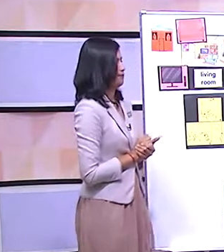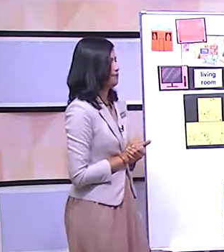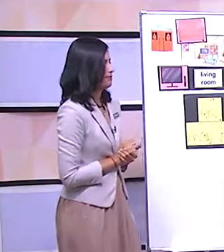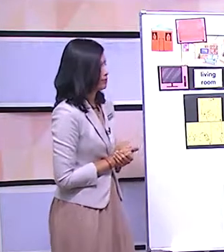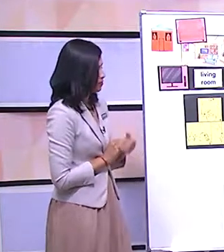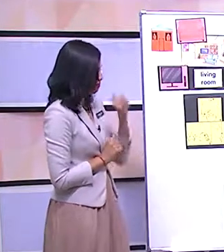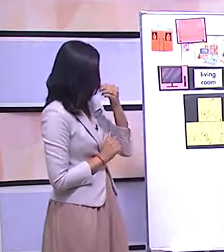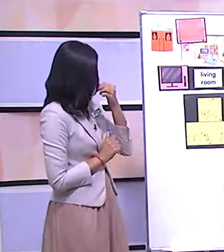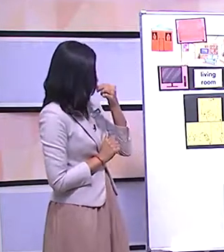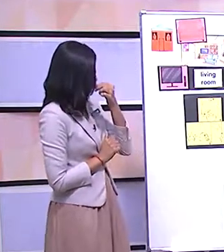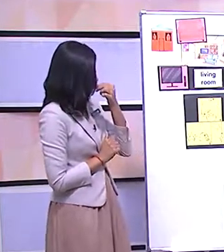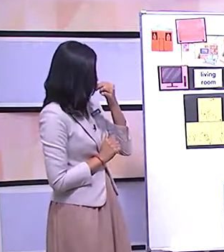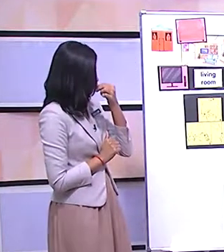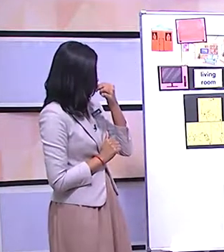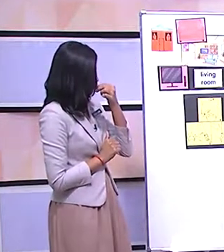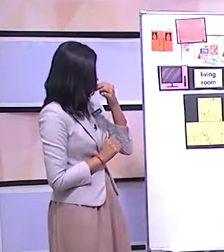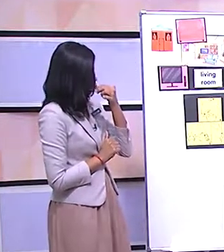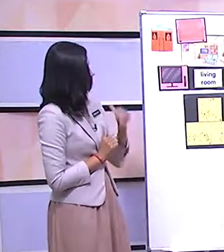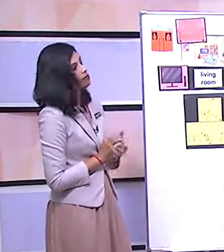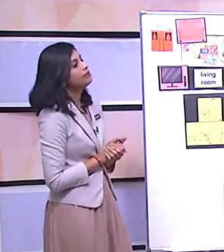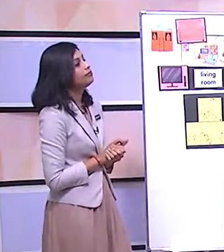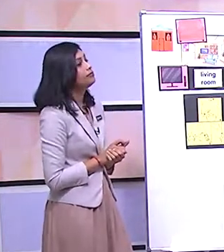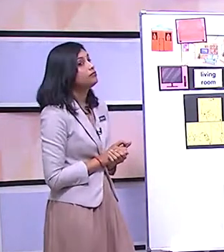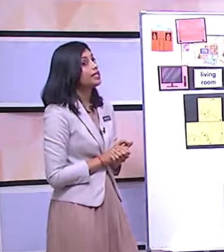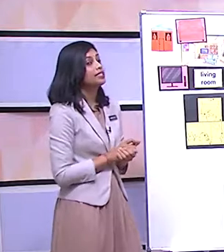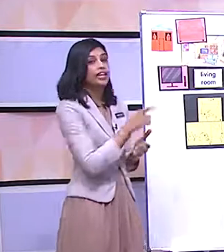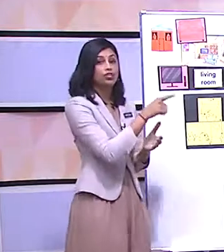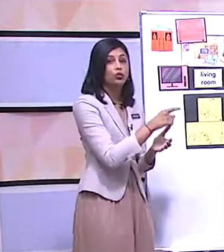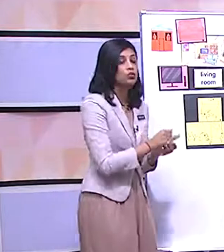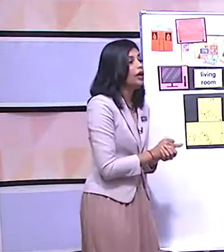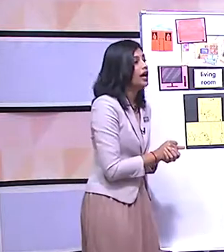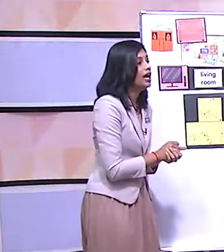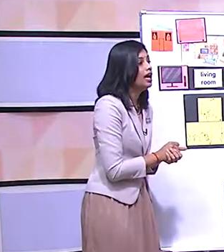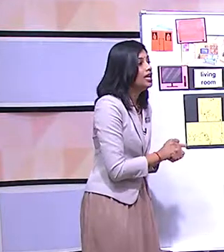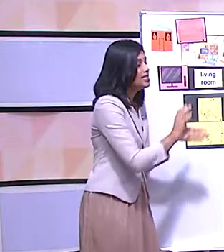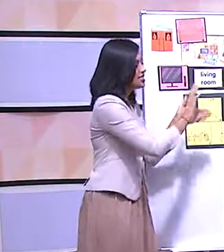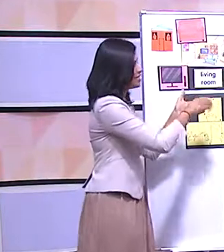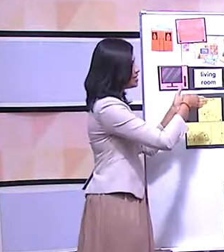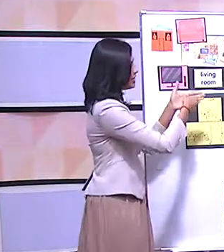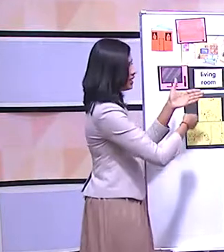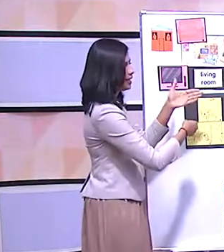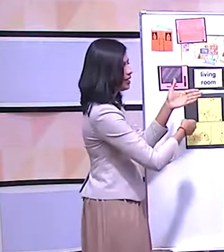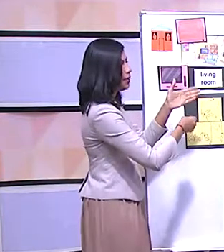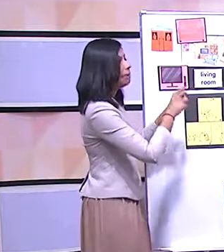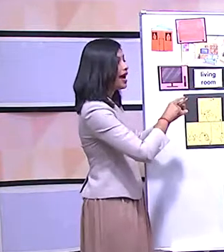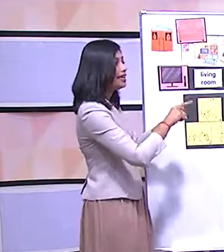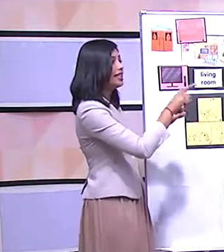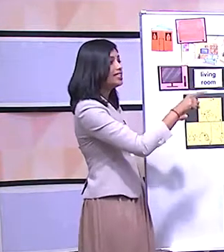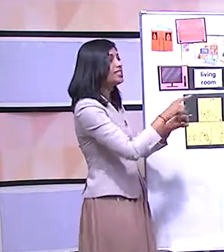picture is the sink. Yes. That is also a sink. Sink. But that is a